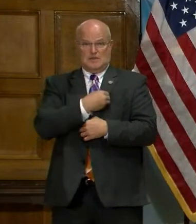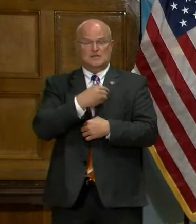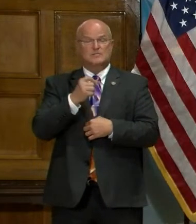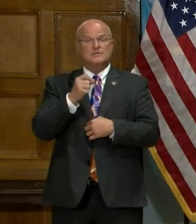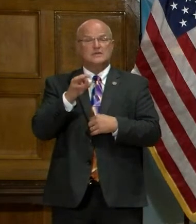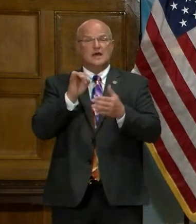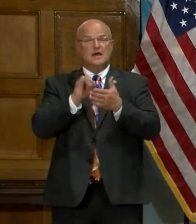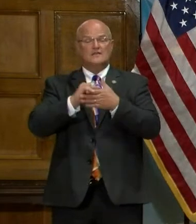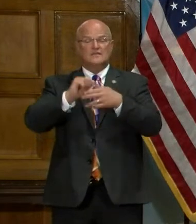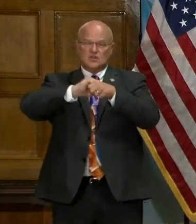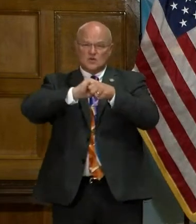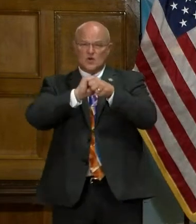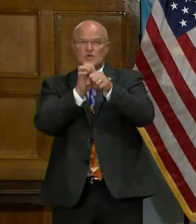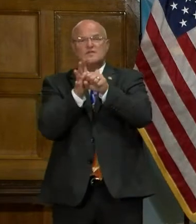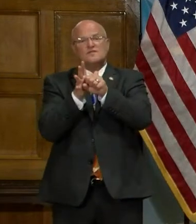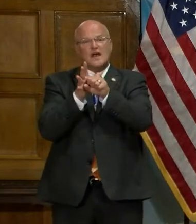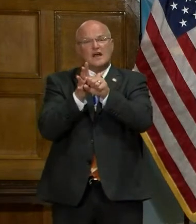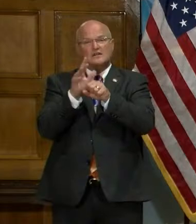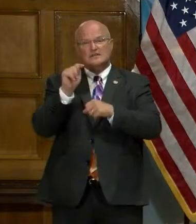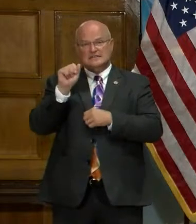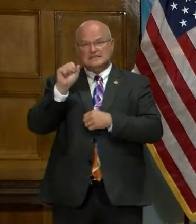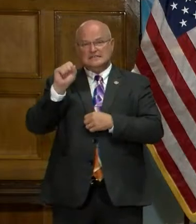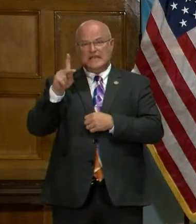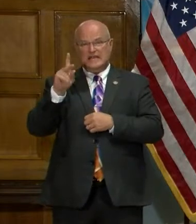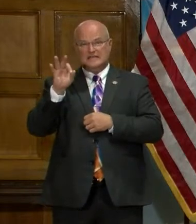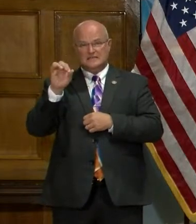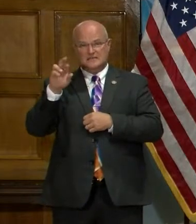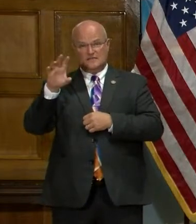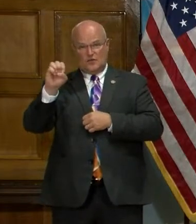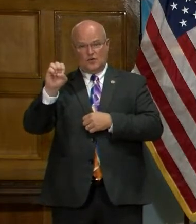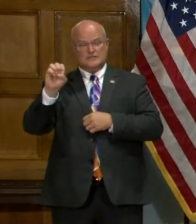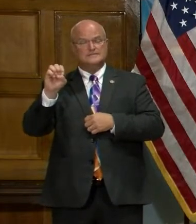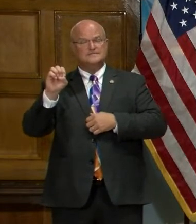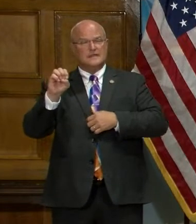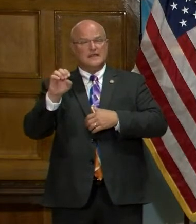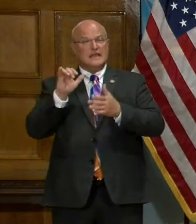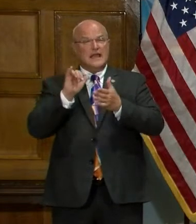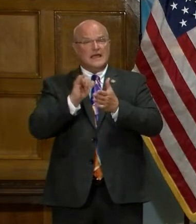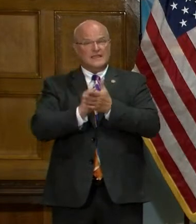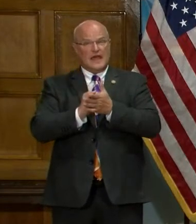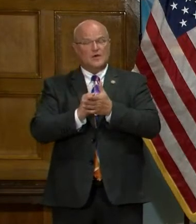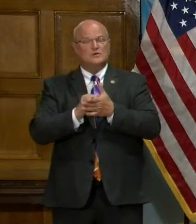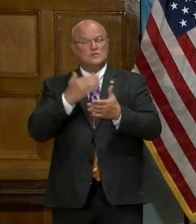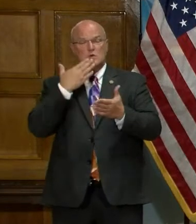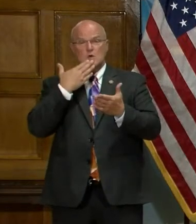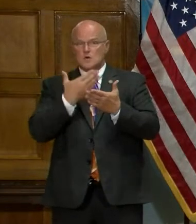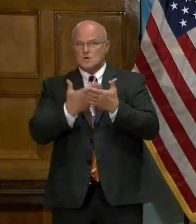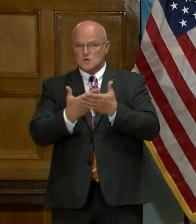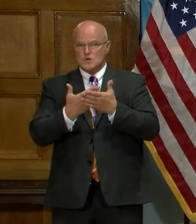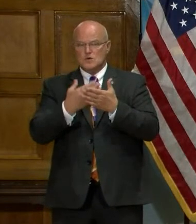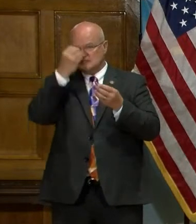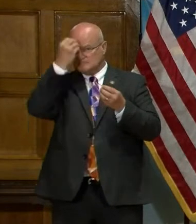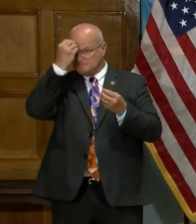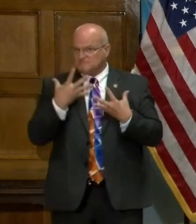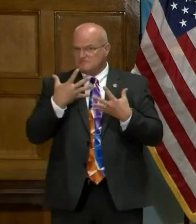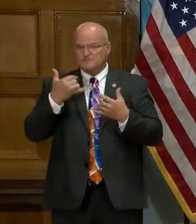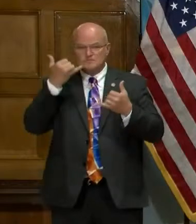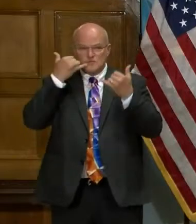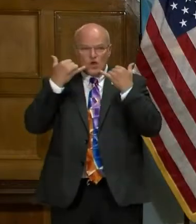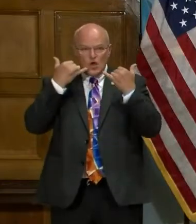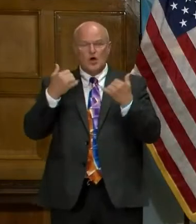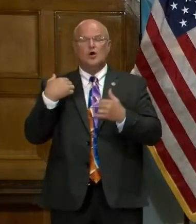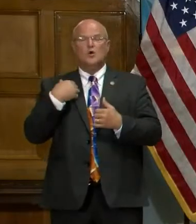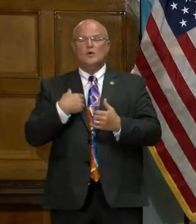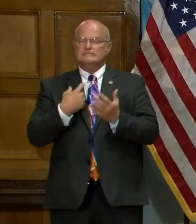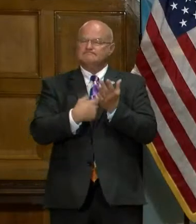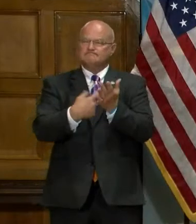the Coronavirus Task Force. And that was an instructive call. We talked about ways